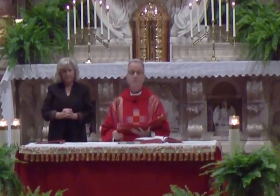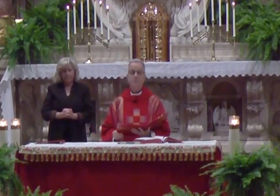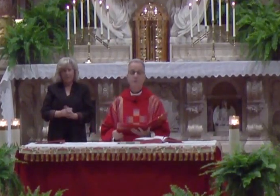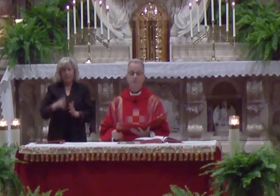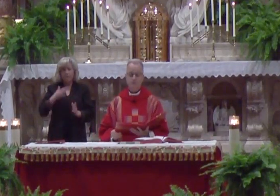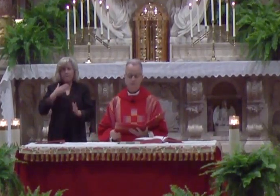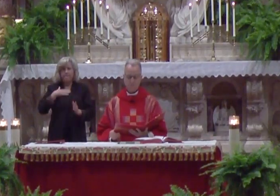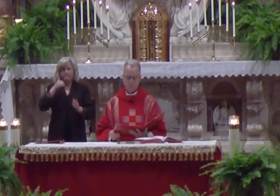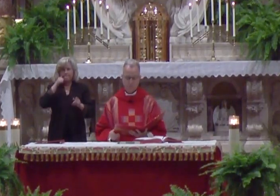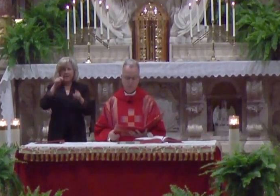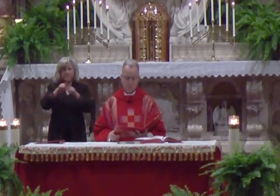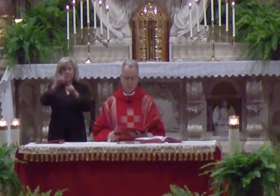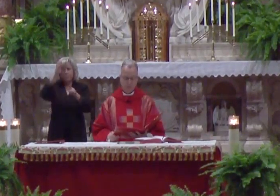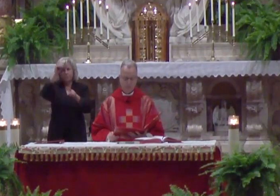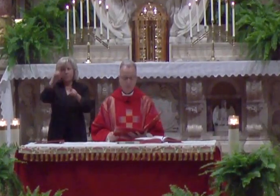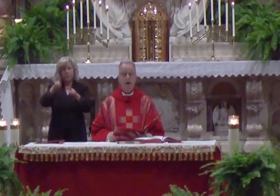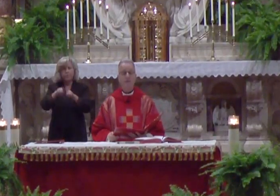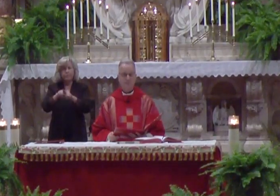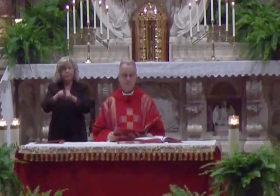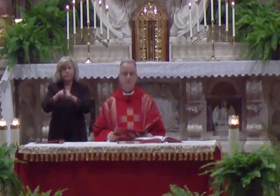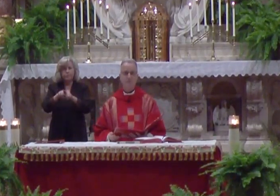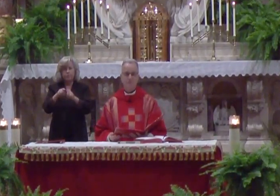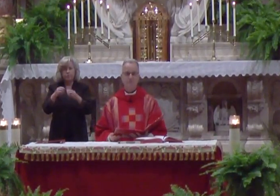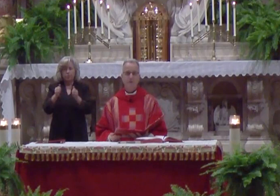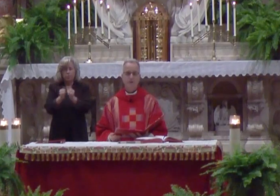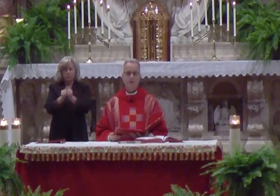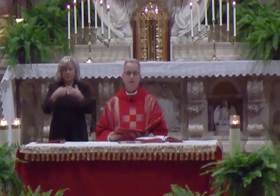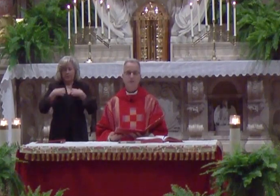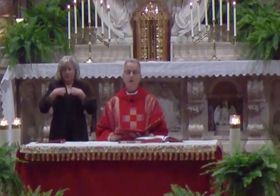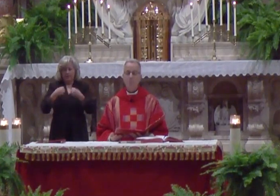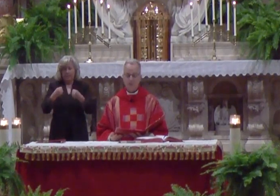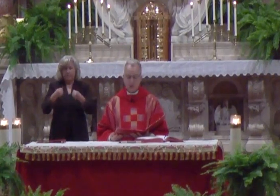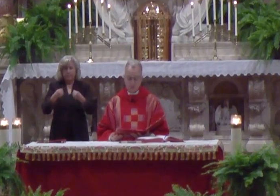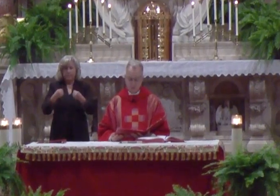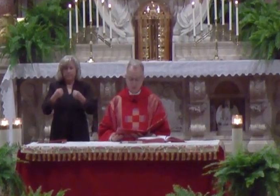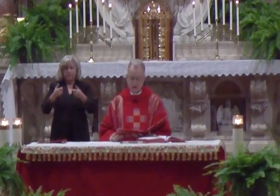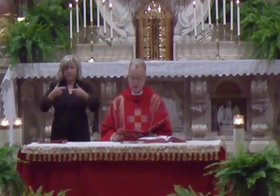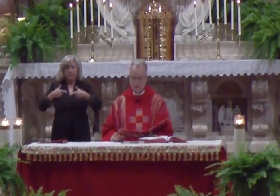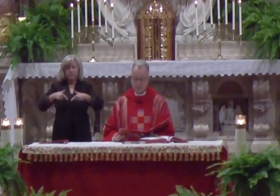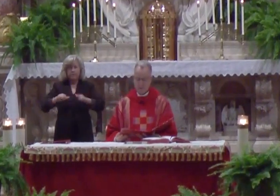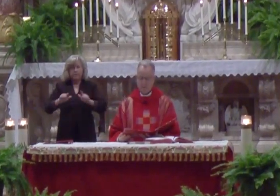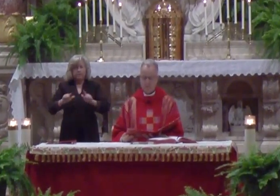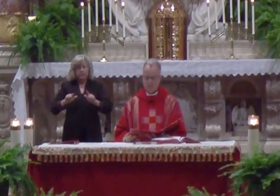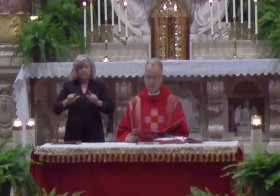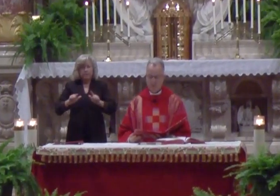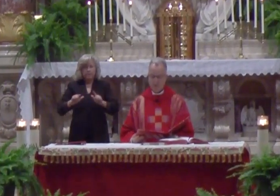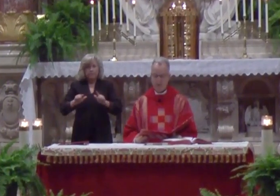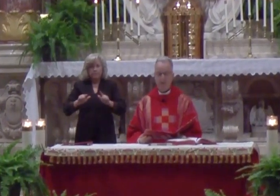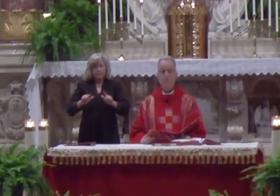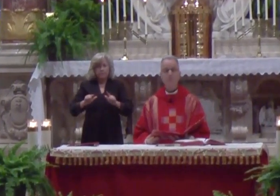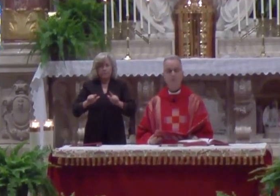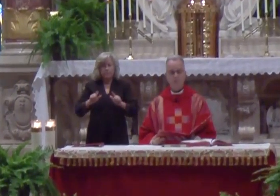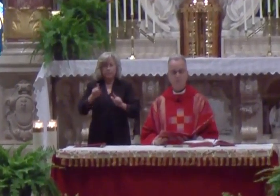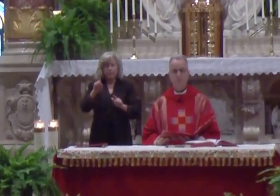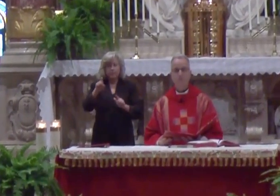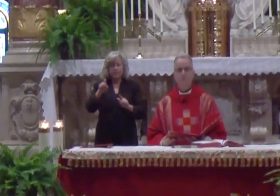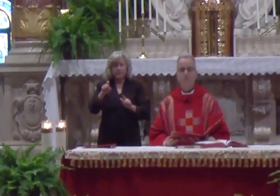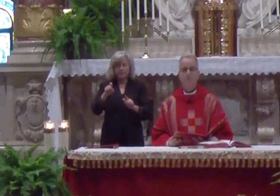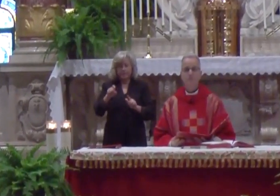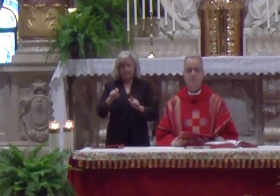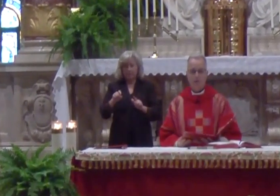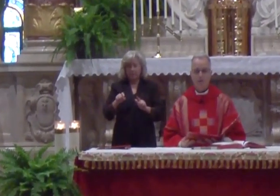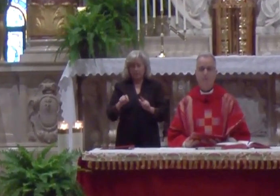My sisters and brothers, with confidence, let us humbly now bring our needs and our